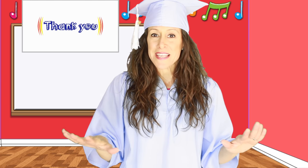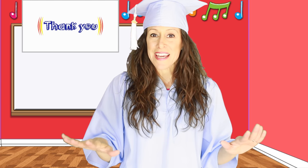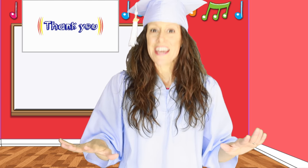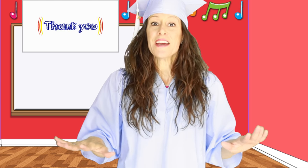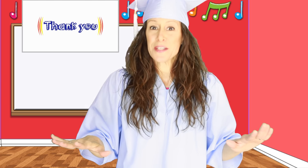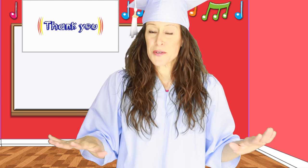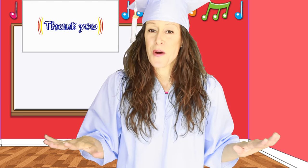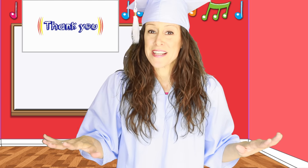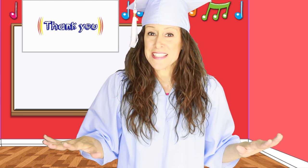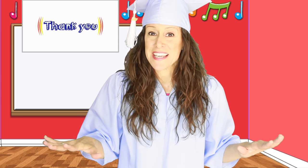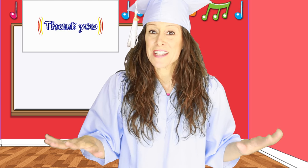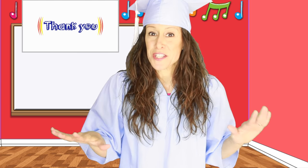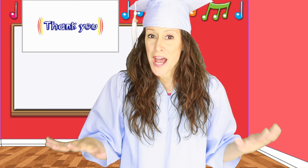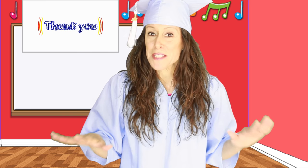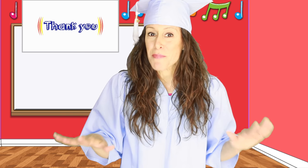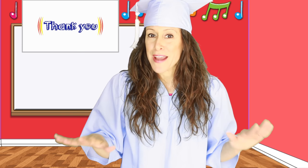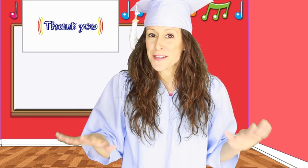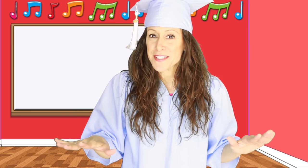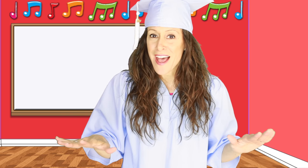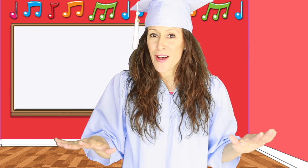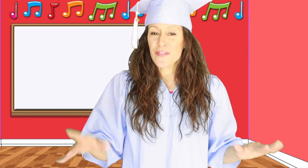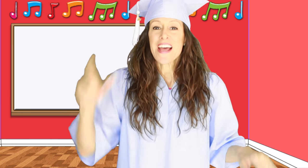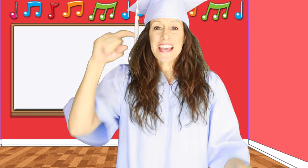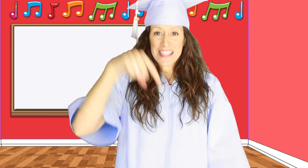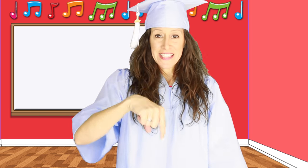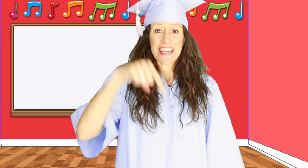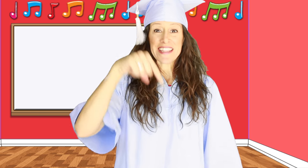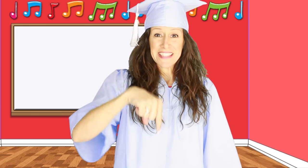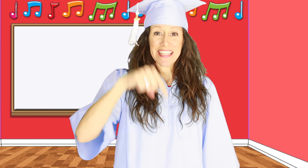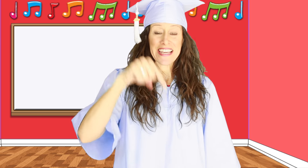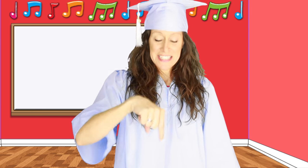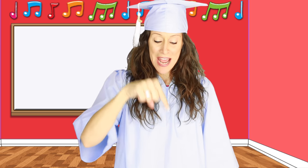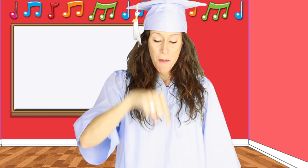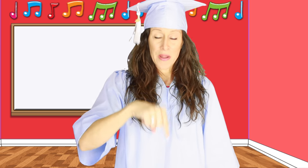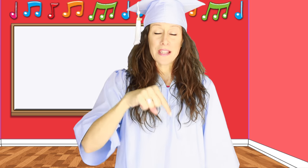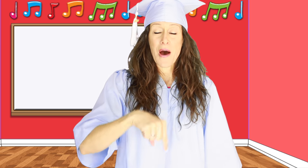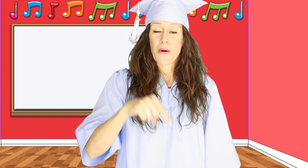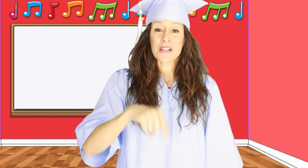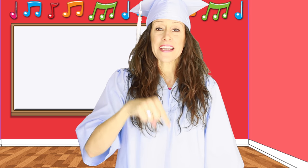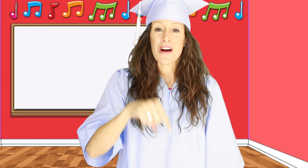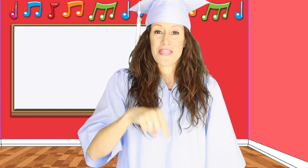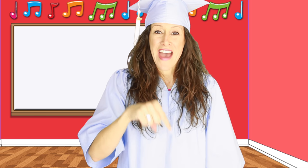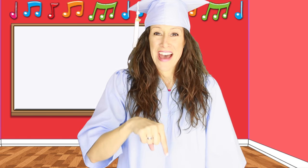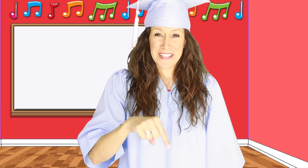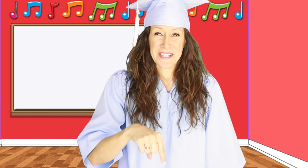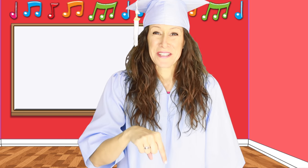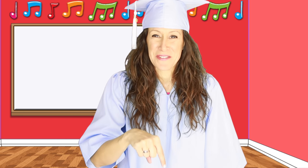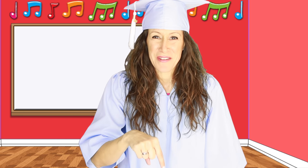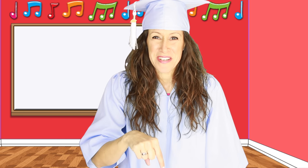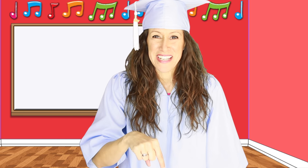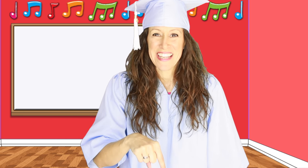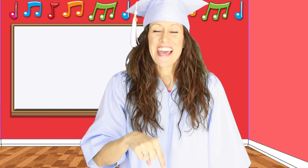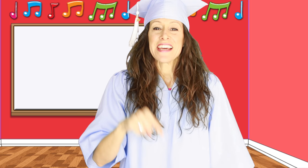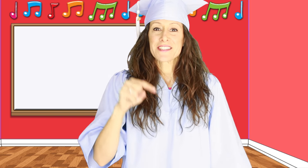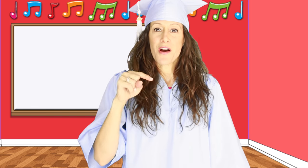music, because you want to sing it just by yourself. Click in the link down below. Click on that in the description. It's called